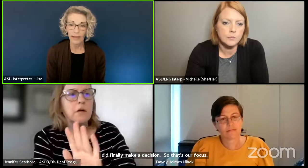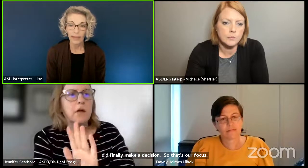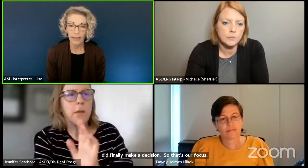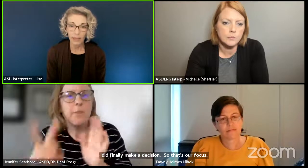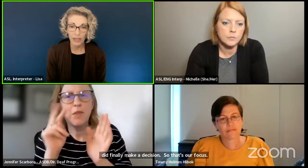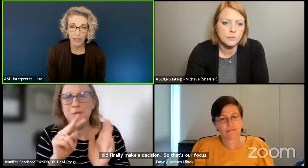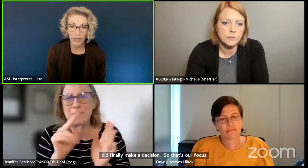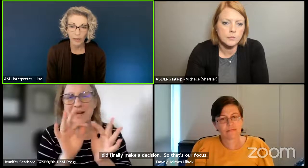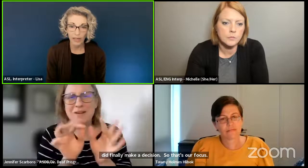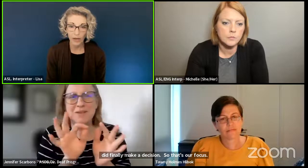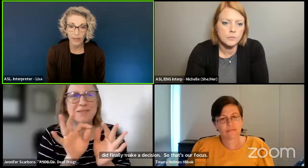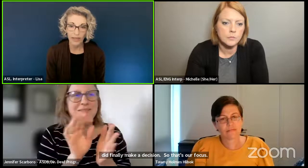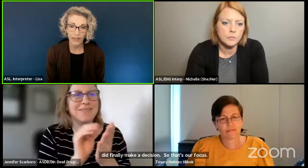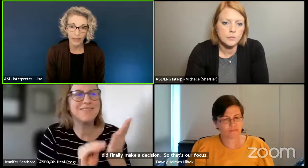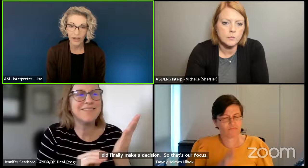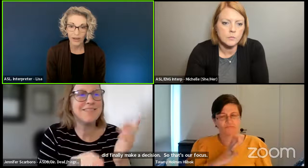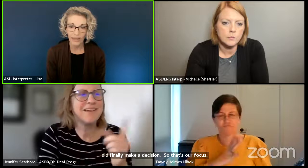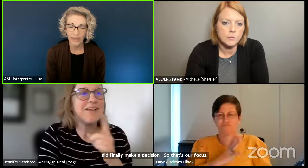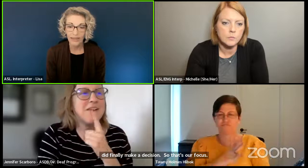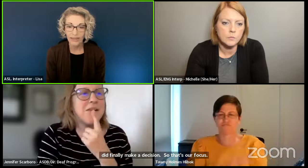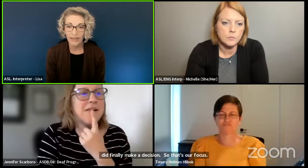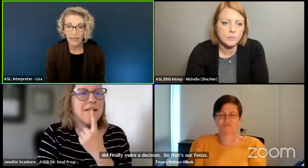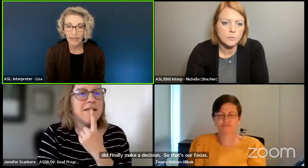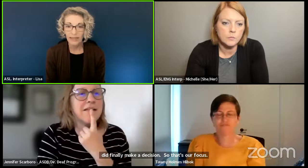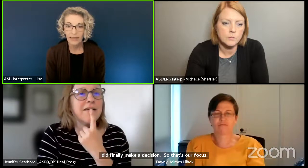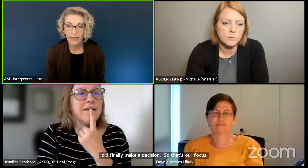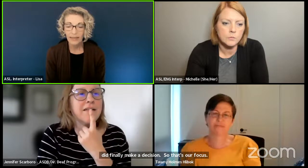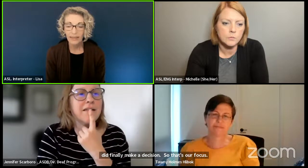And then I think, let me just look at my notes here, sorry.